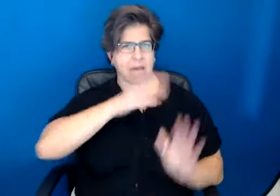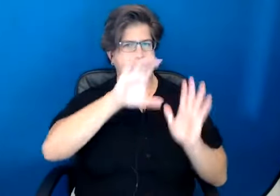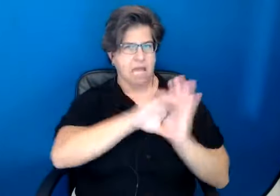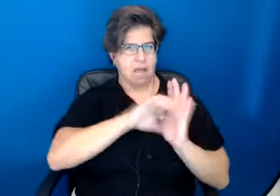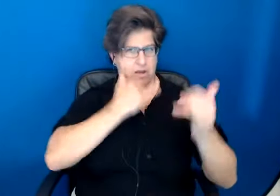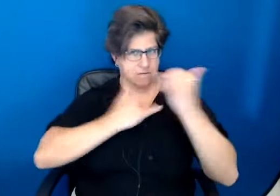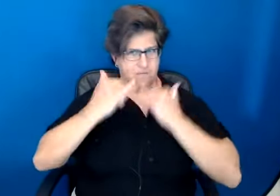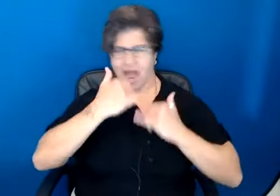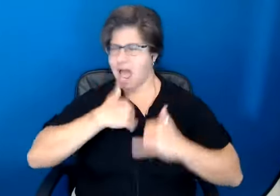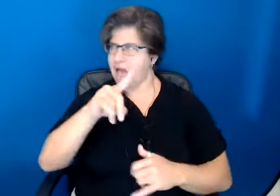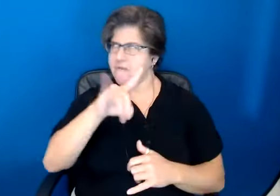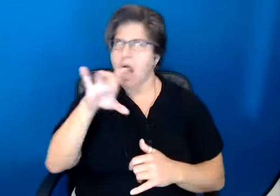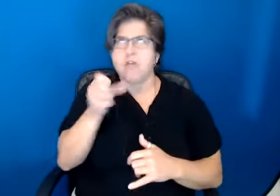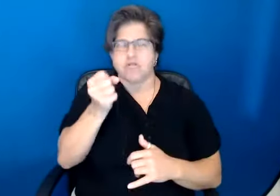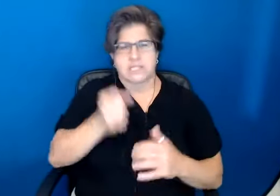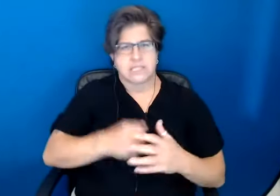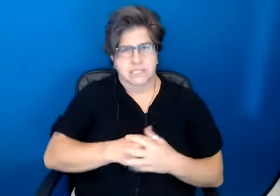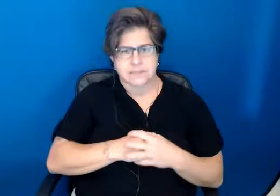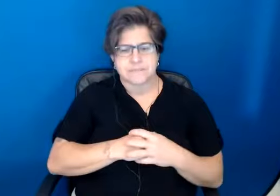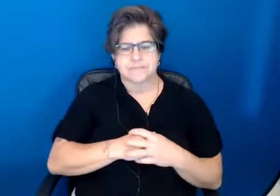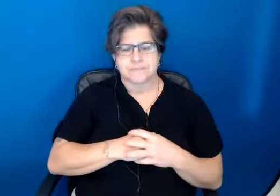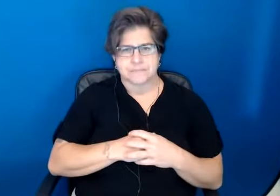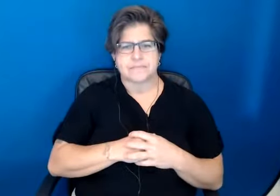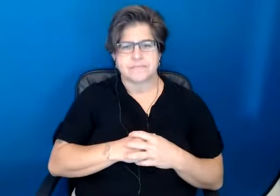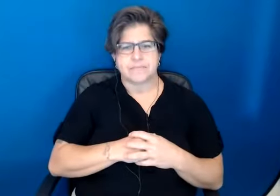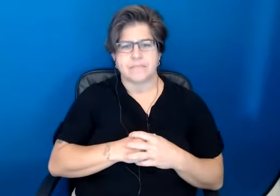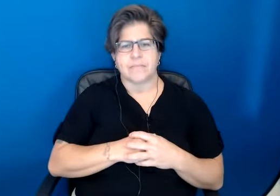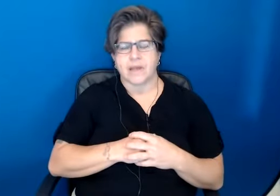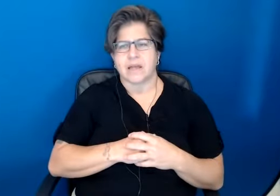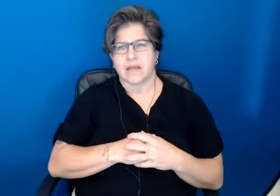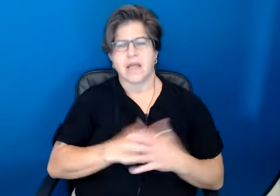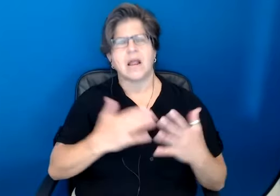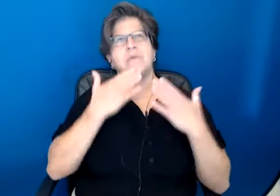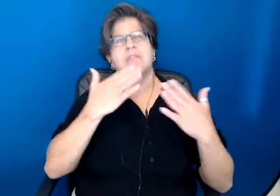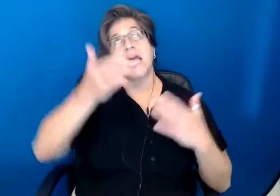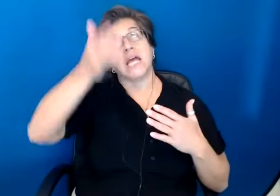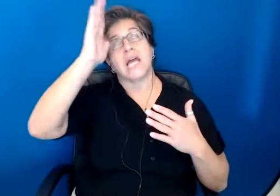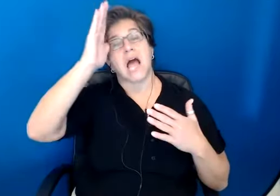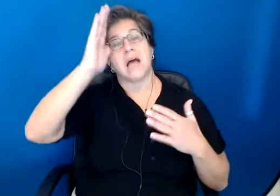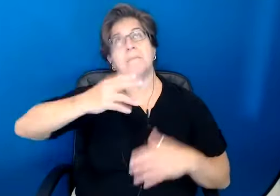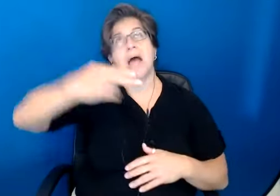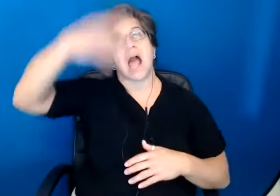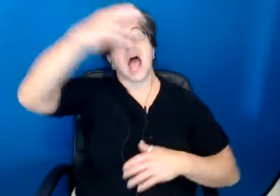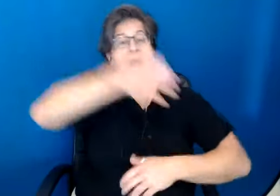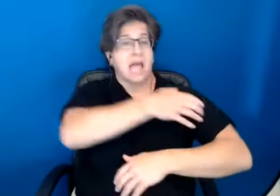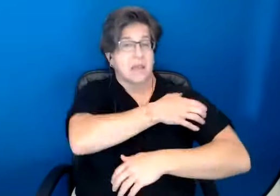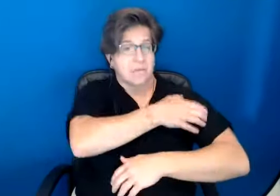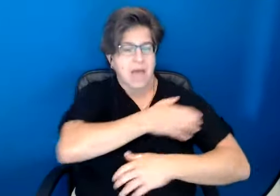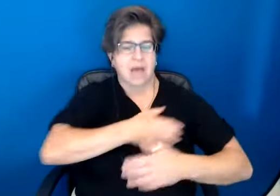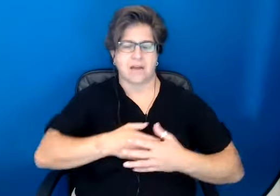with sponsors, and just a wee bit in that, like Mary Perrell, my first sponsor was like having my mother, my first